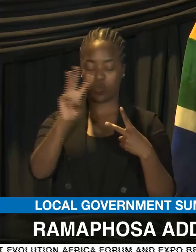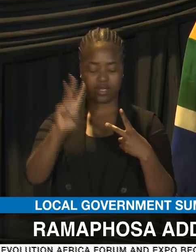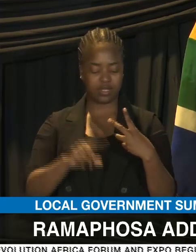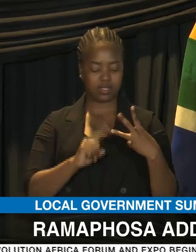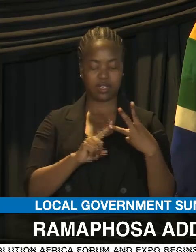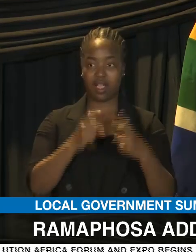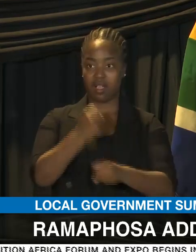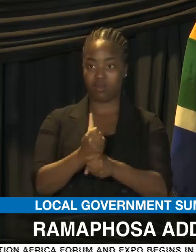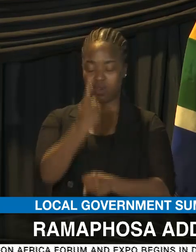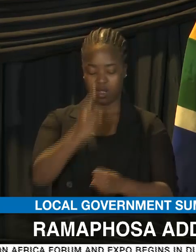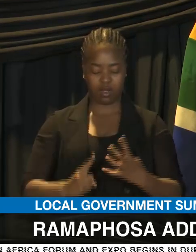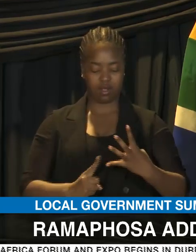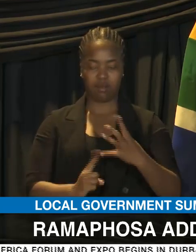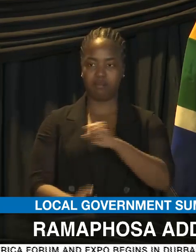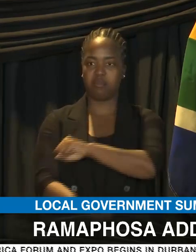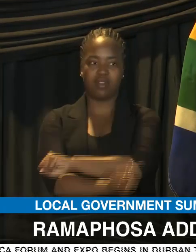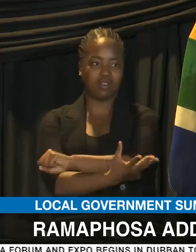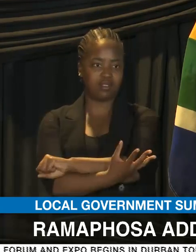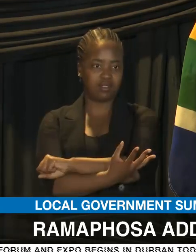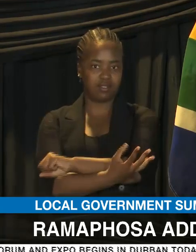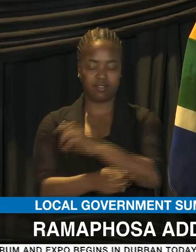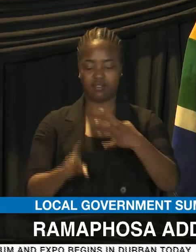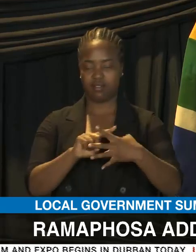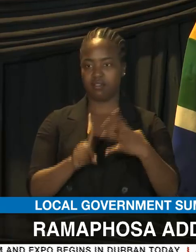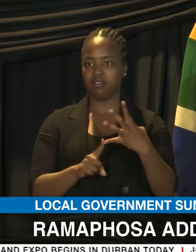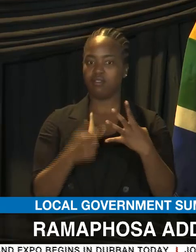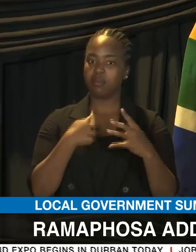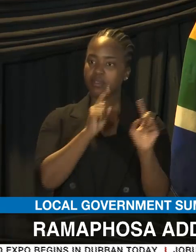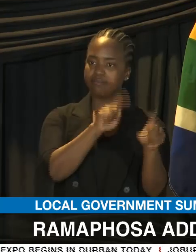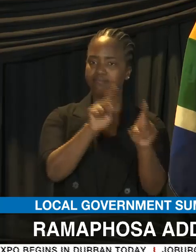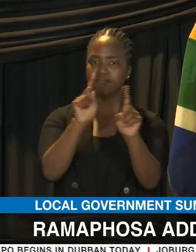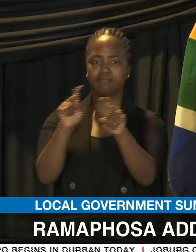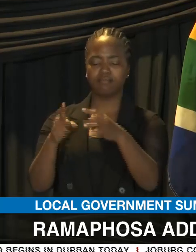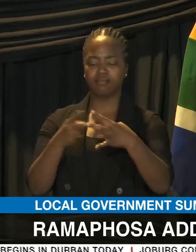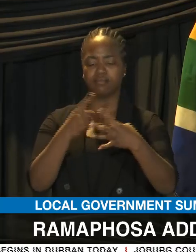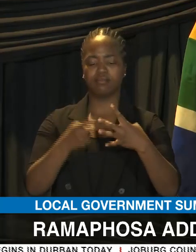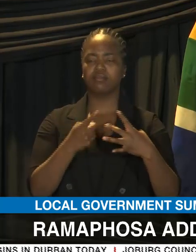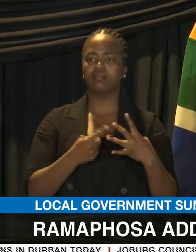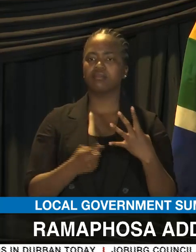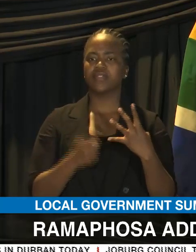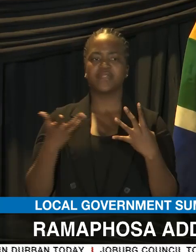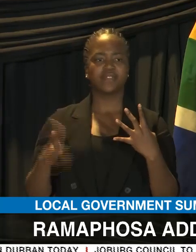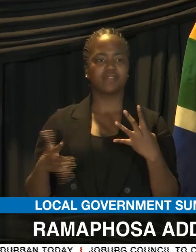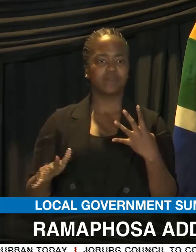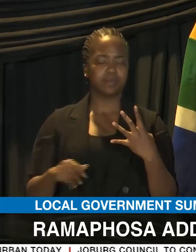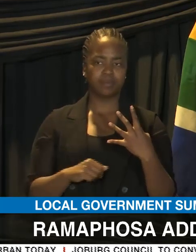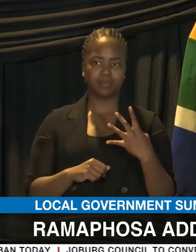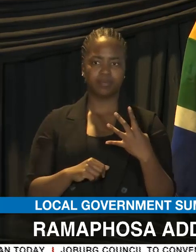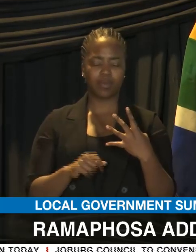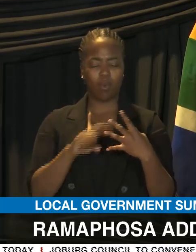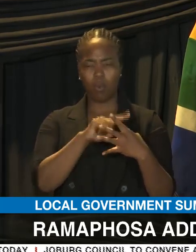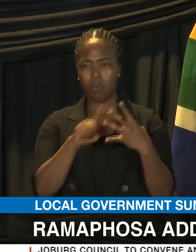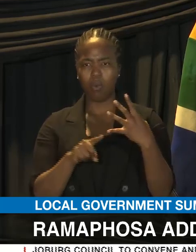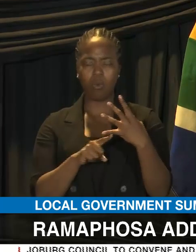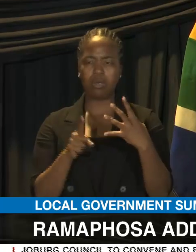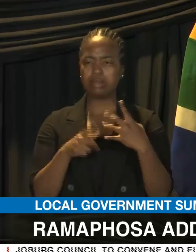In Gauteng and in Mpumalanga and in all those mbizos, issues